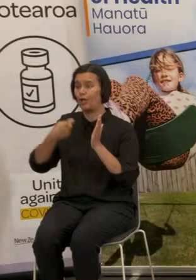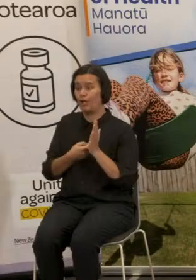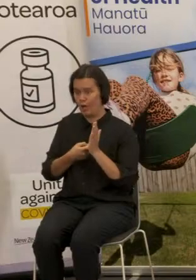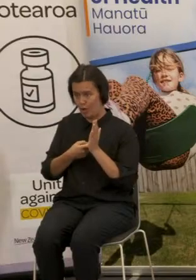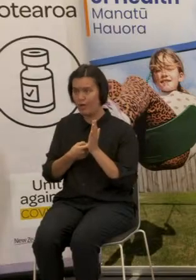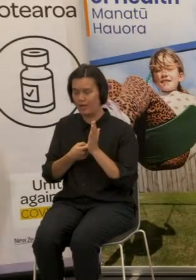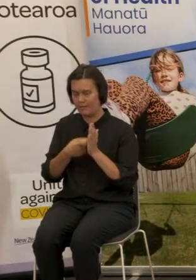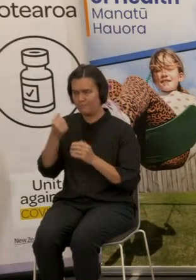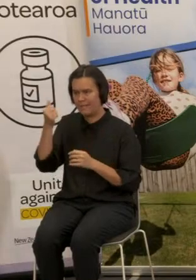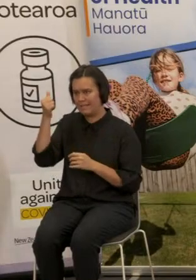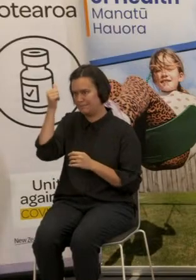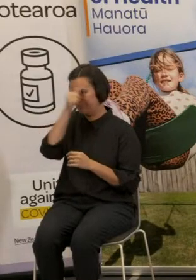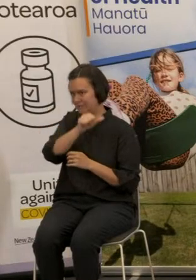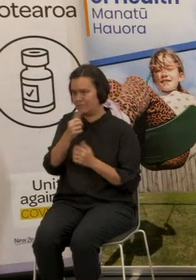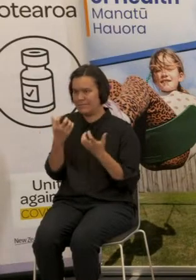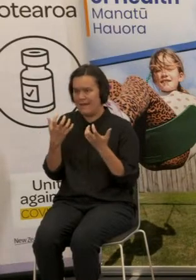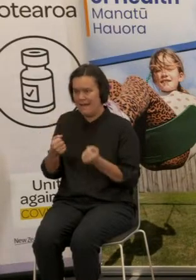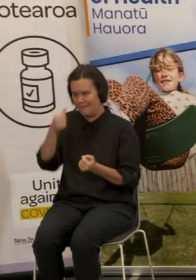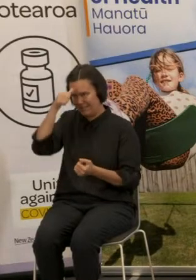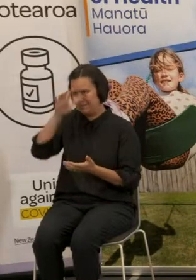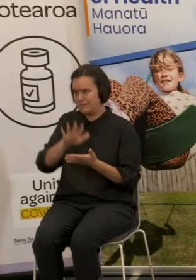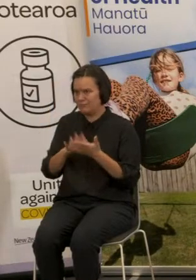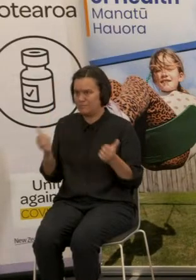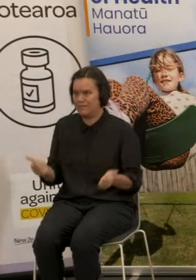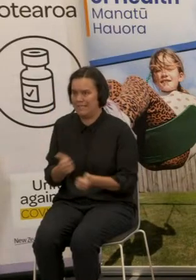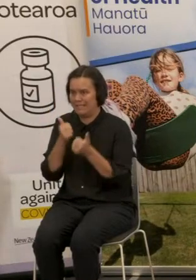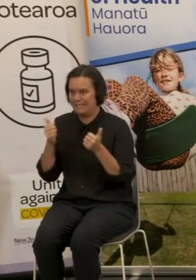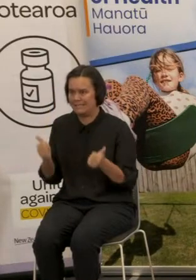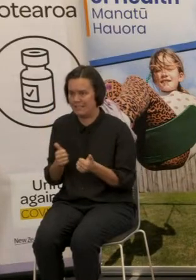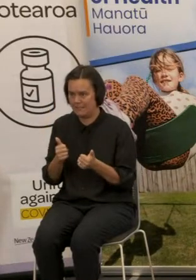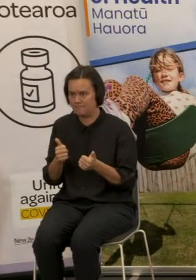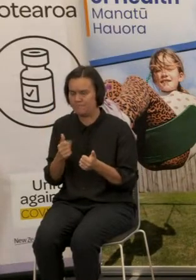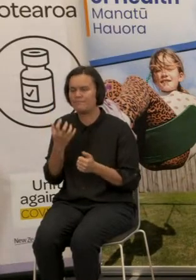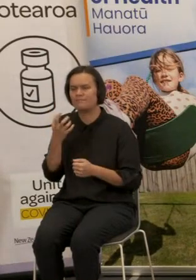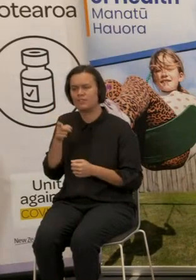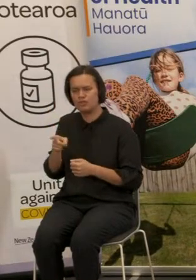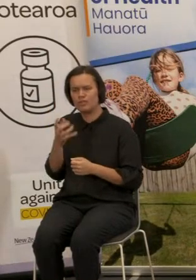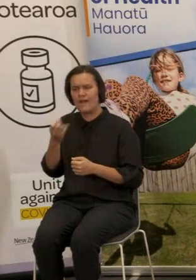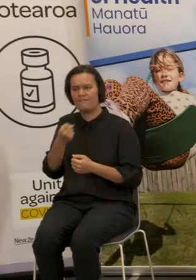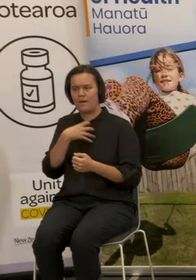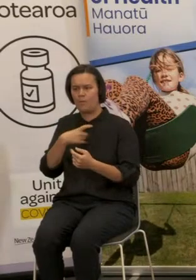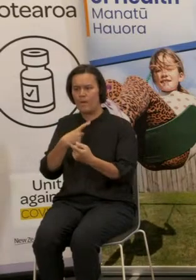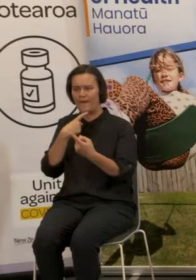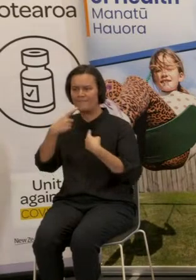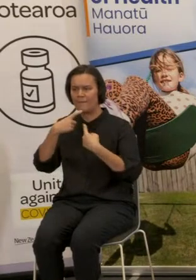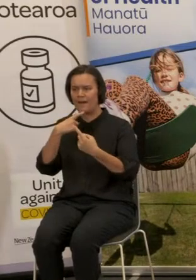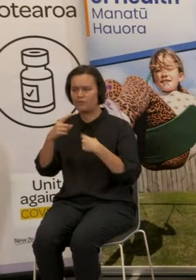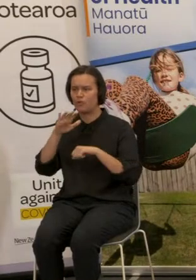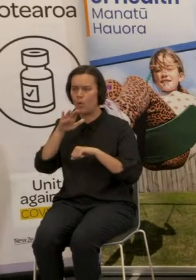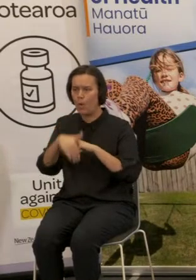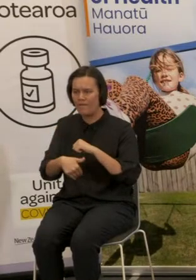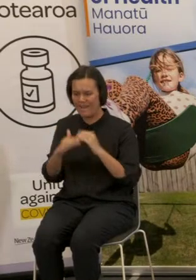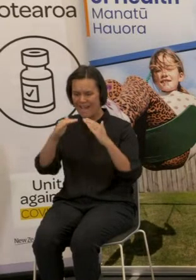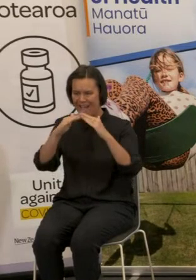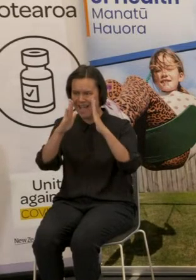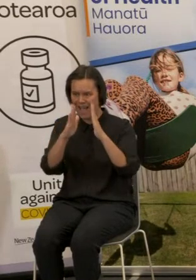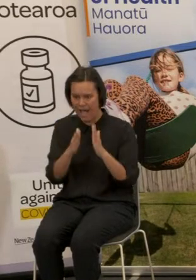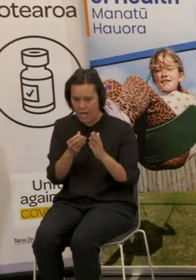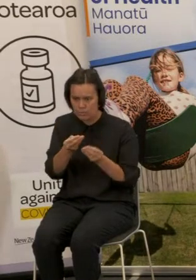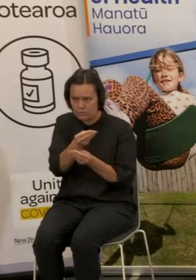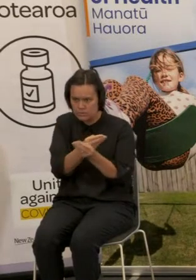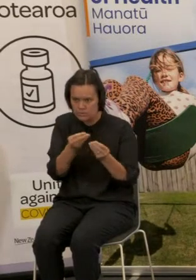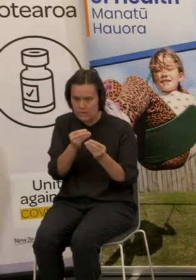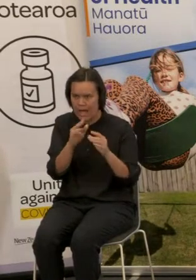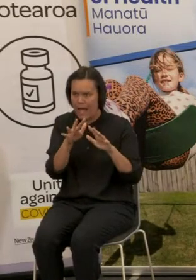she's got particular some of the latest evidence from studies around household transmission and the role of vaccination in greatly reducing the risk